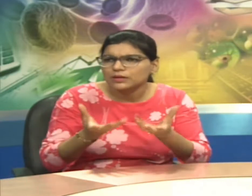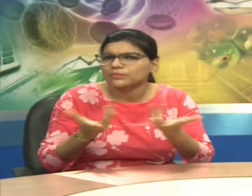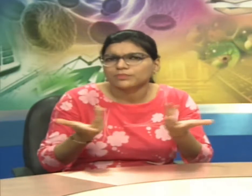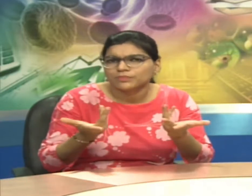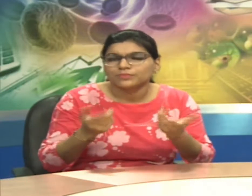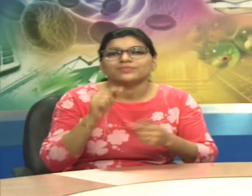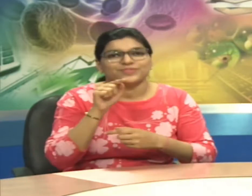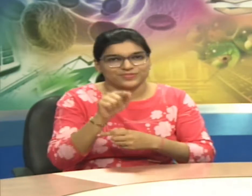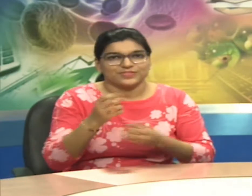Similarly as